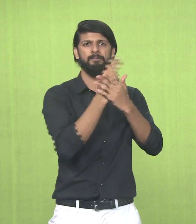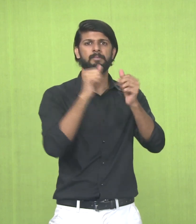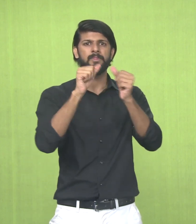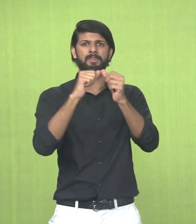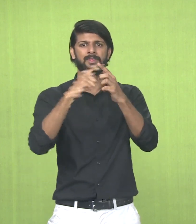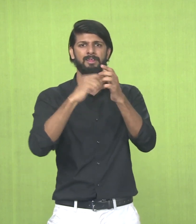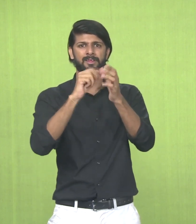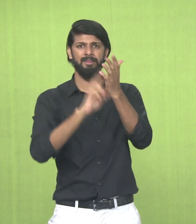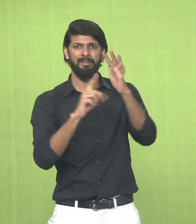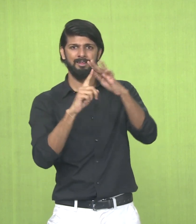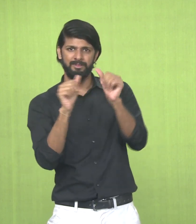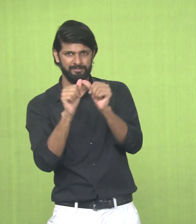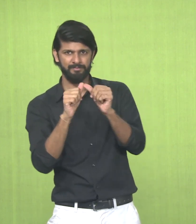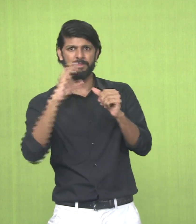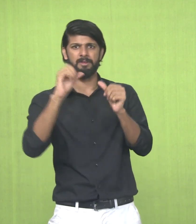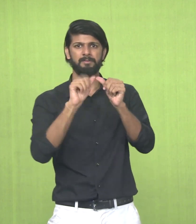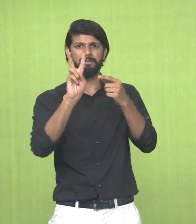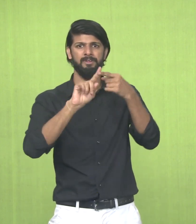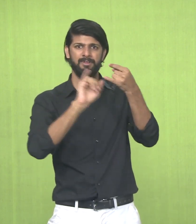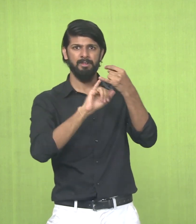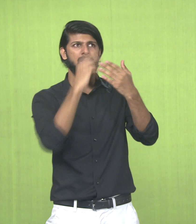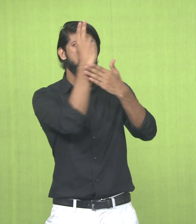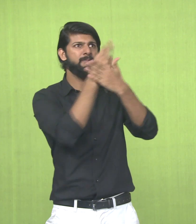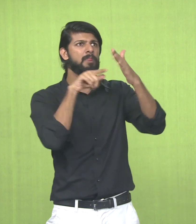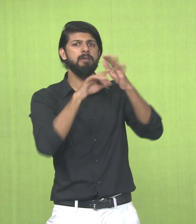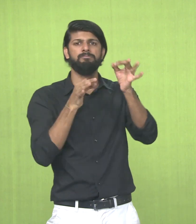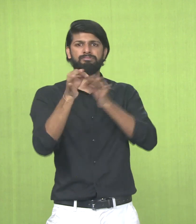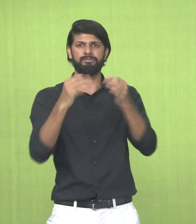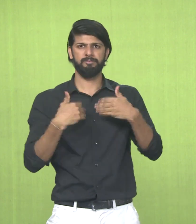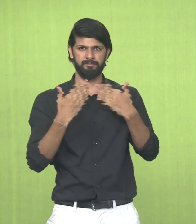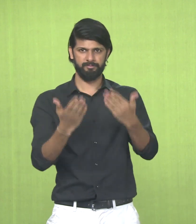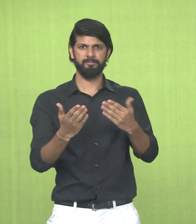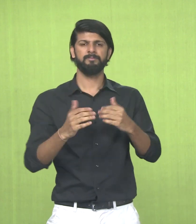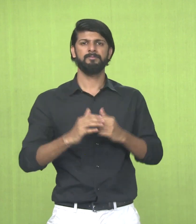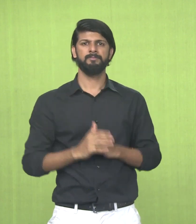Now, we learn about the third painting in the Ajanta caves.